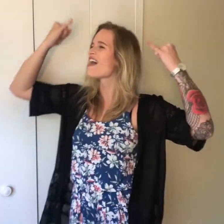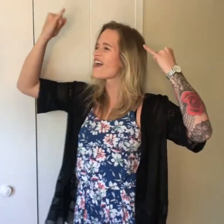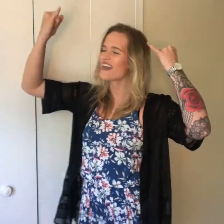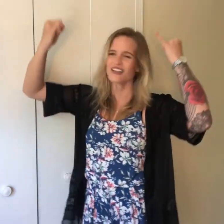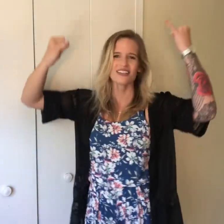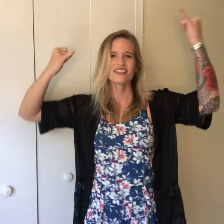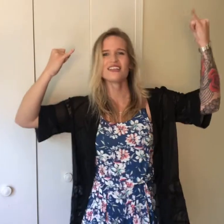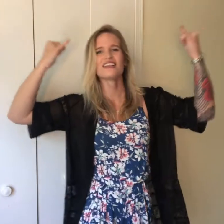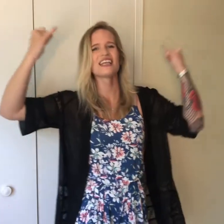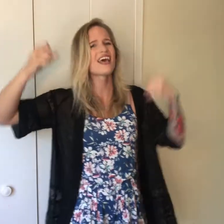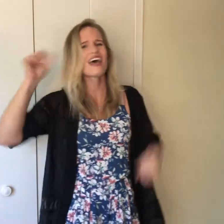imagine.